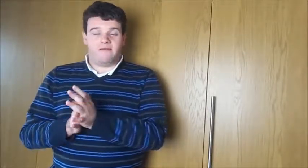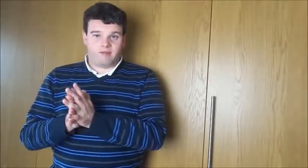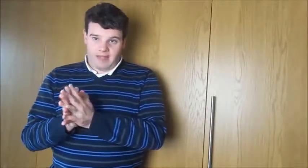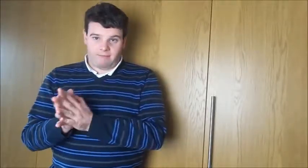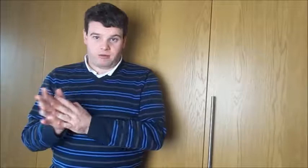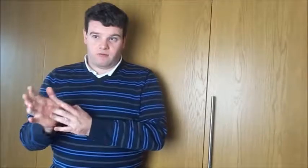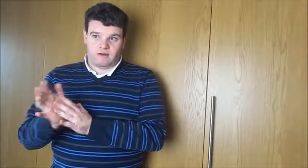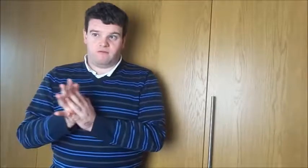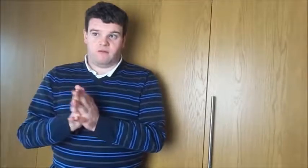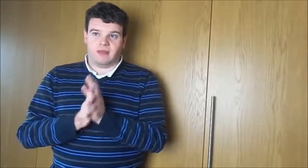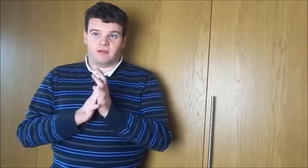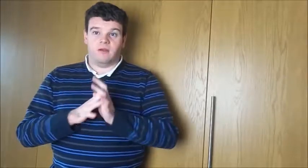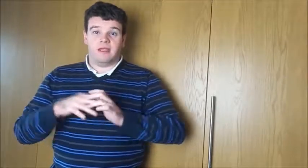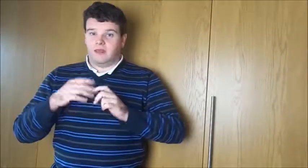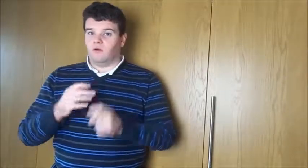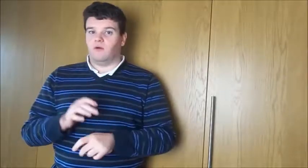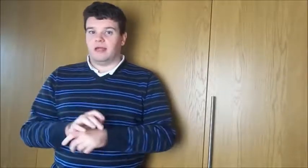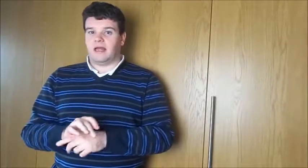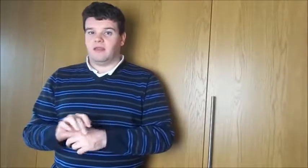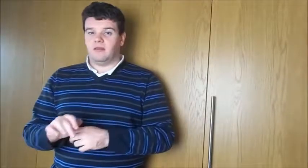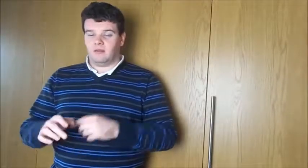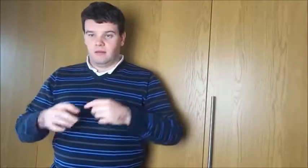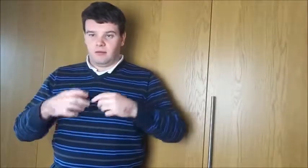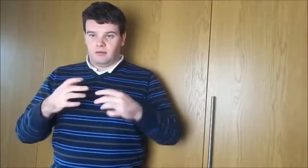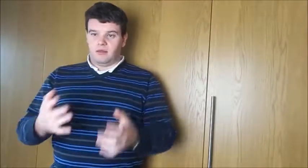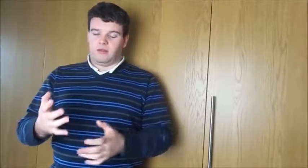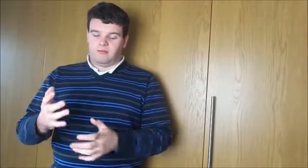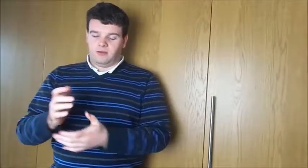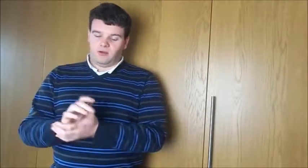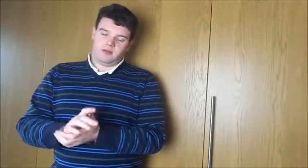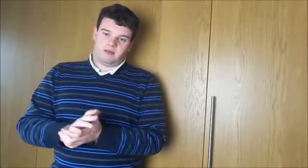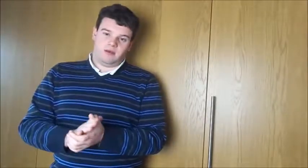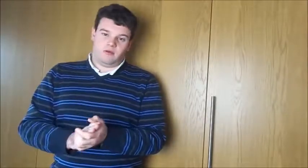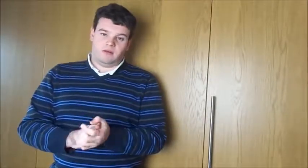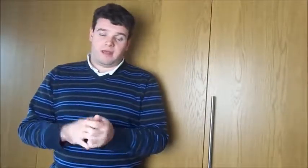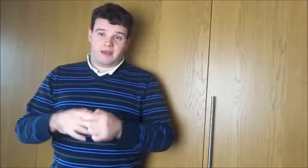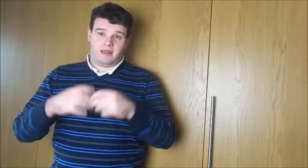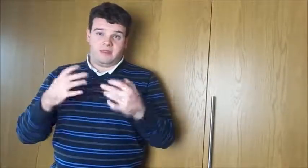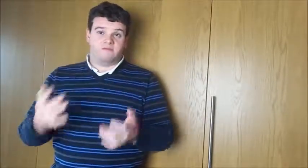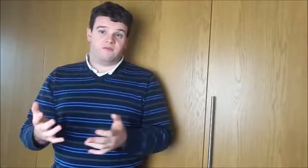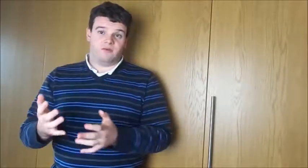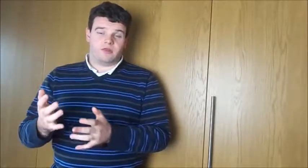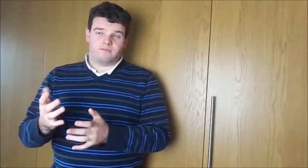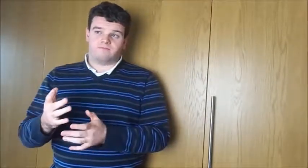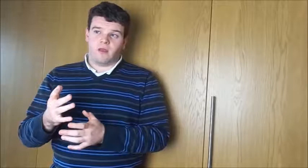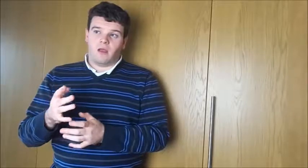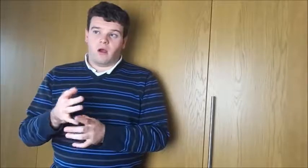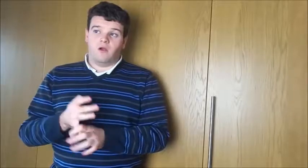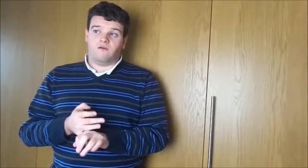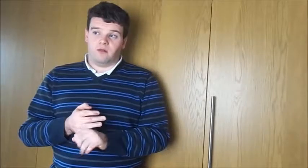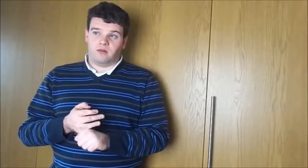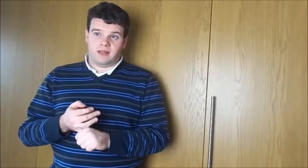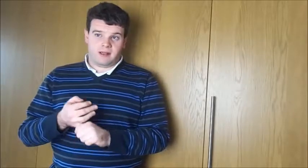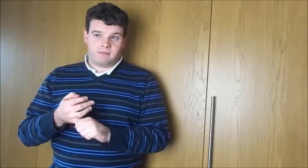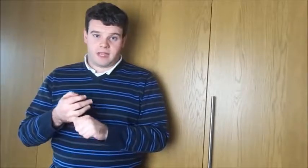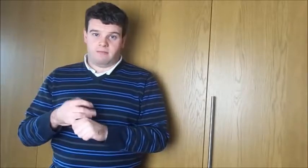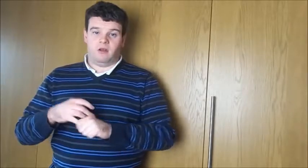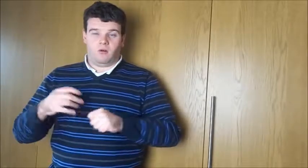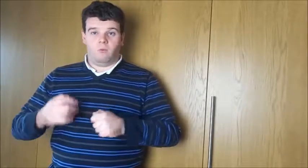the capital and everything like that, so he no longer had, the Duchess of Kent no longer had his influence over her, so she actually became a lot